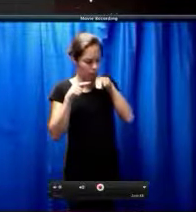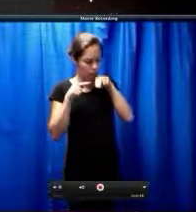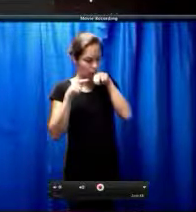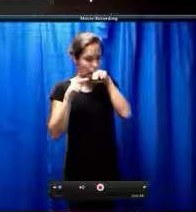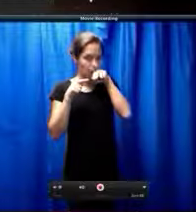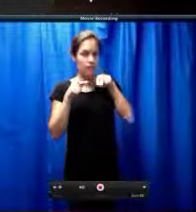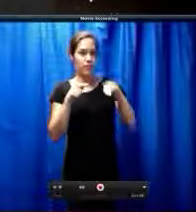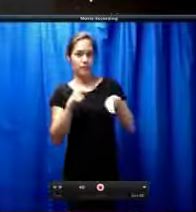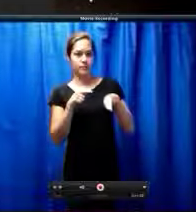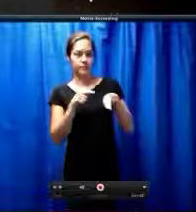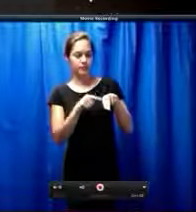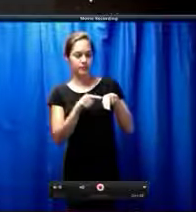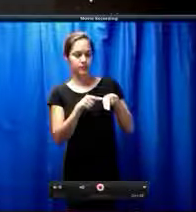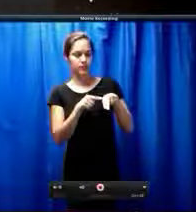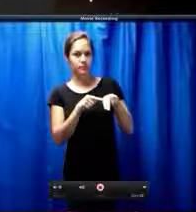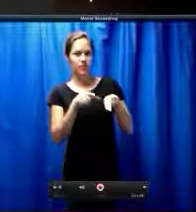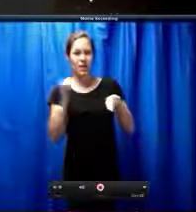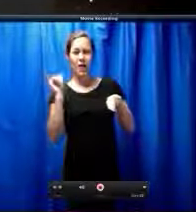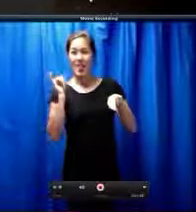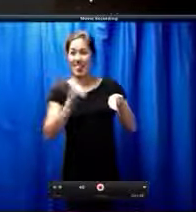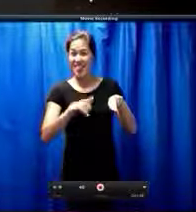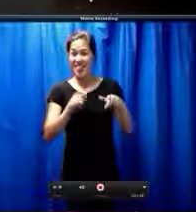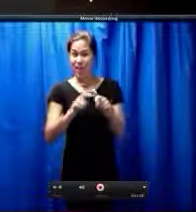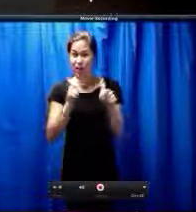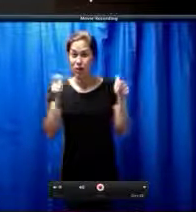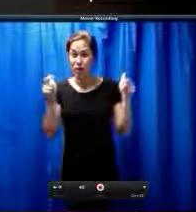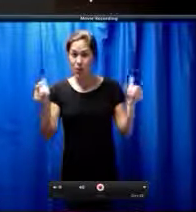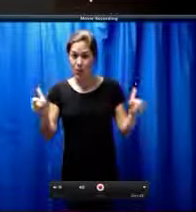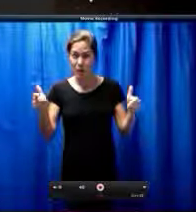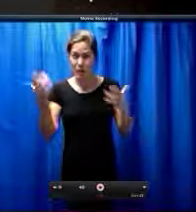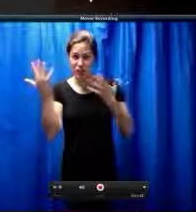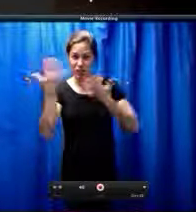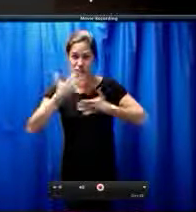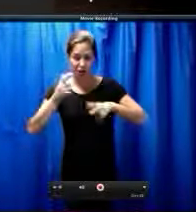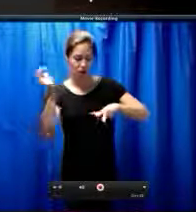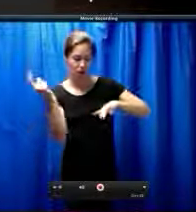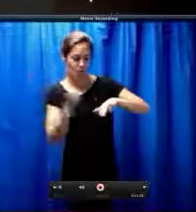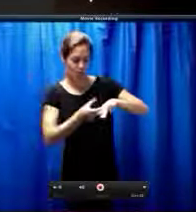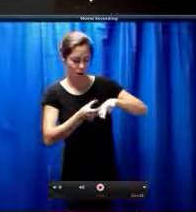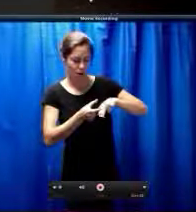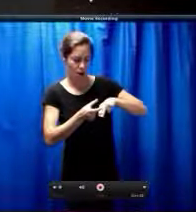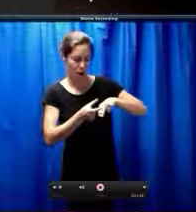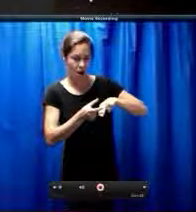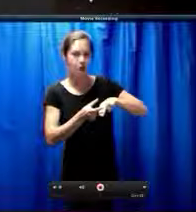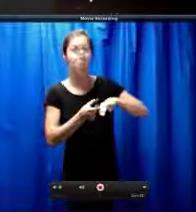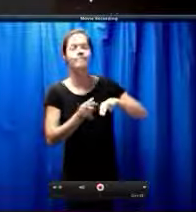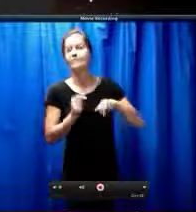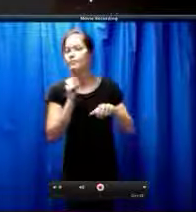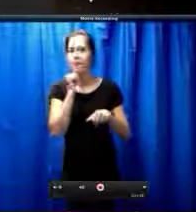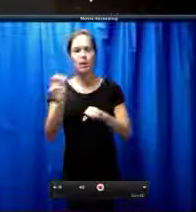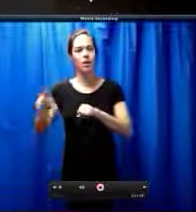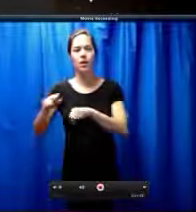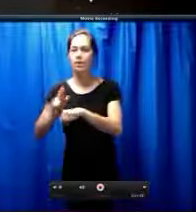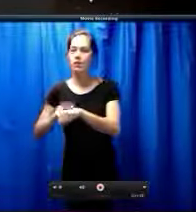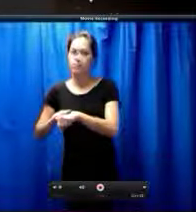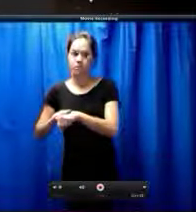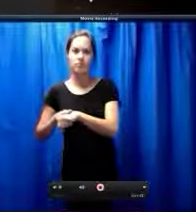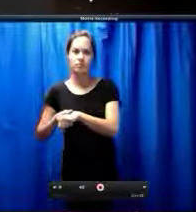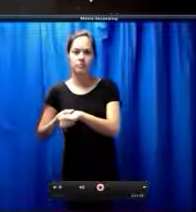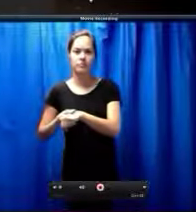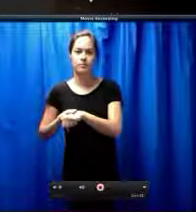Yep. So that big dark area was abnormal tissue, and once it was actually biopsied, I believe it was a cancer.